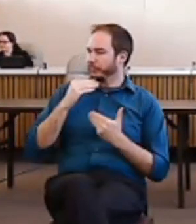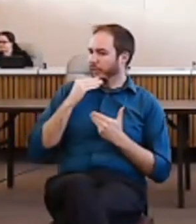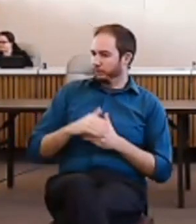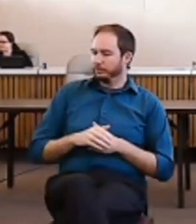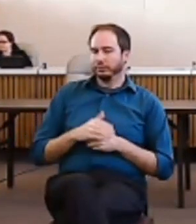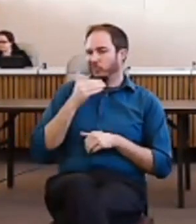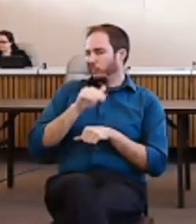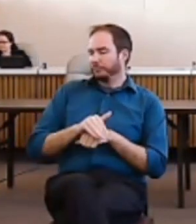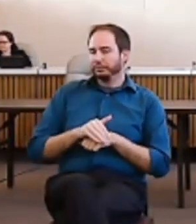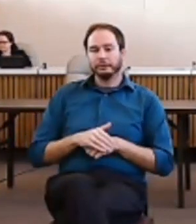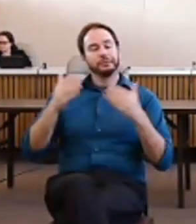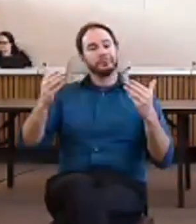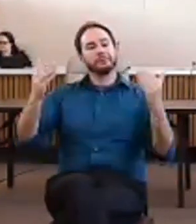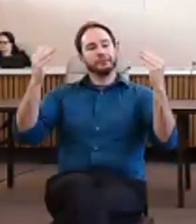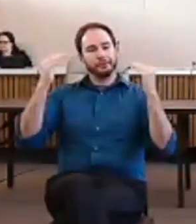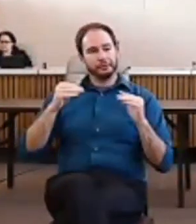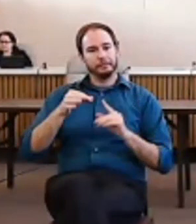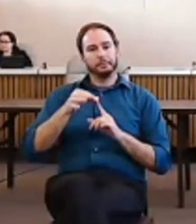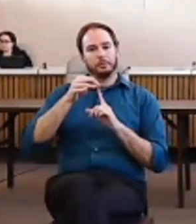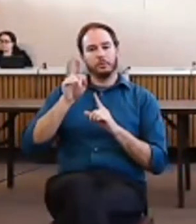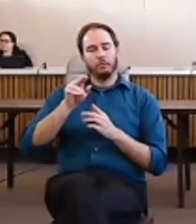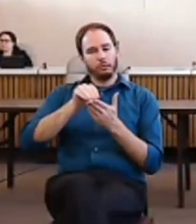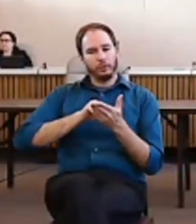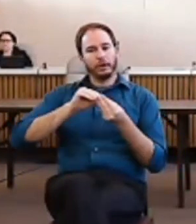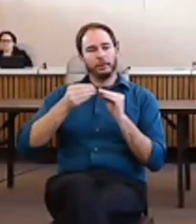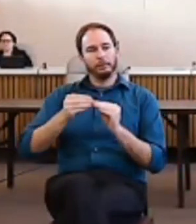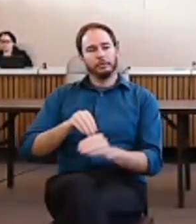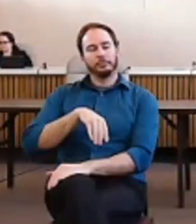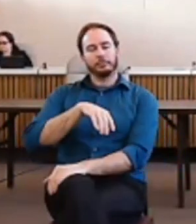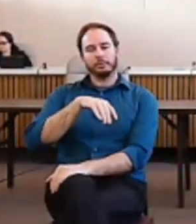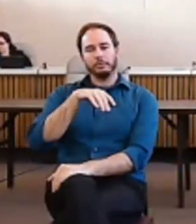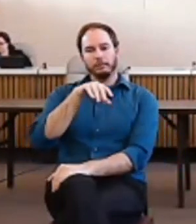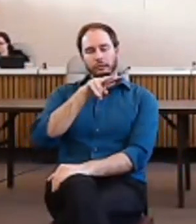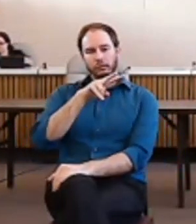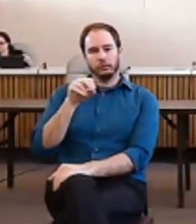night. Next up, we have special use permit application numbers